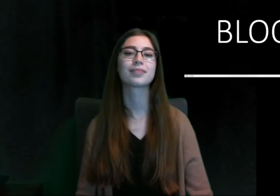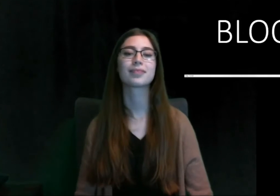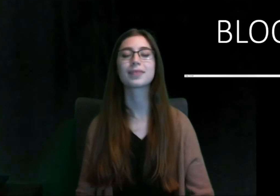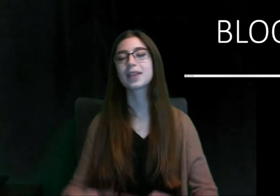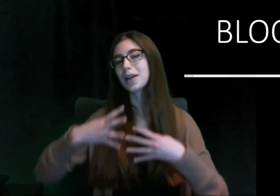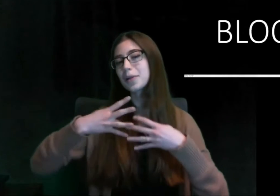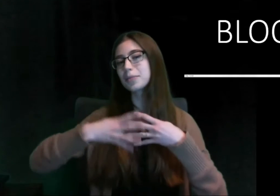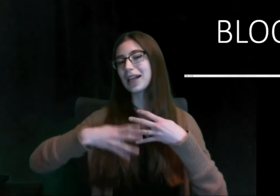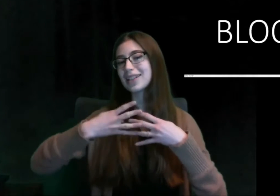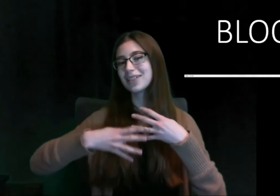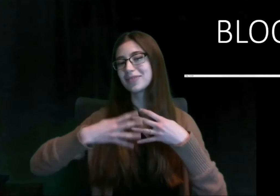Blood.